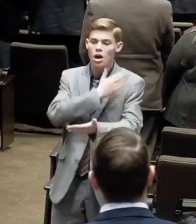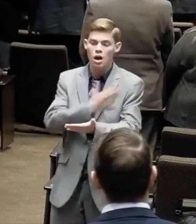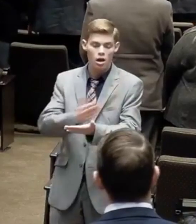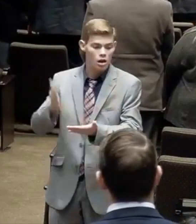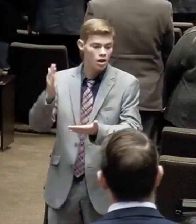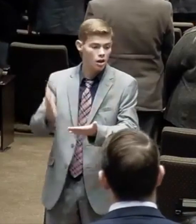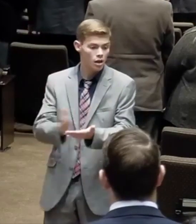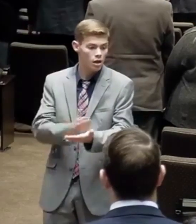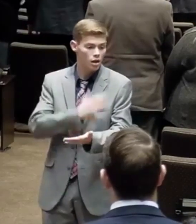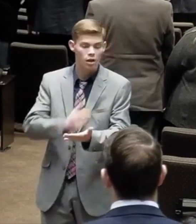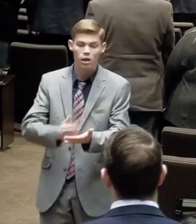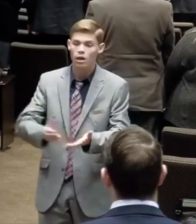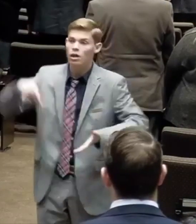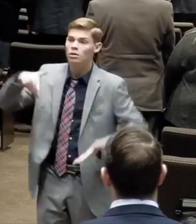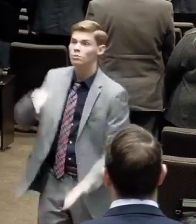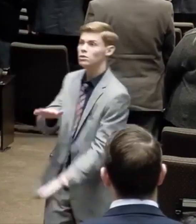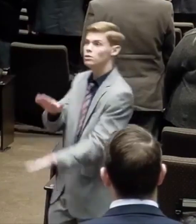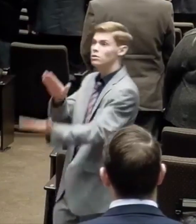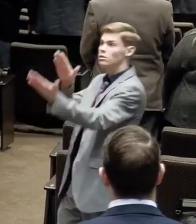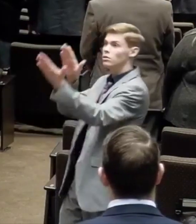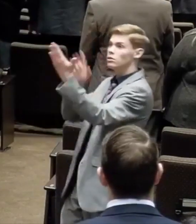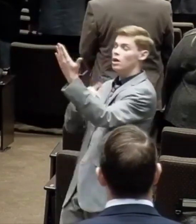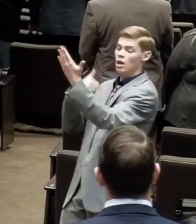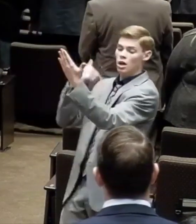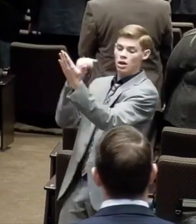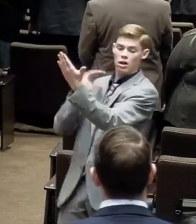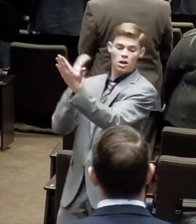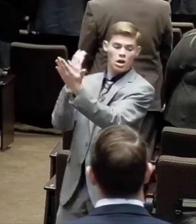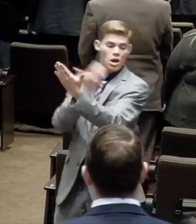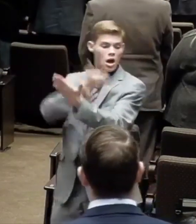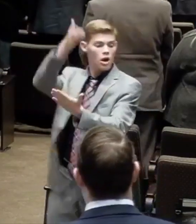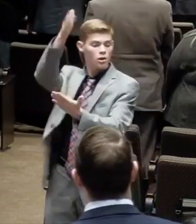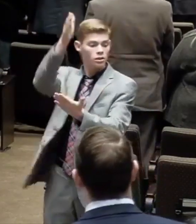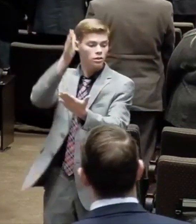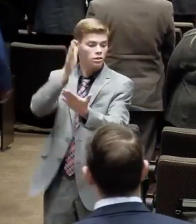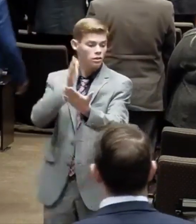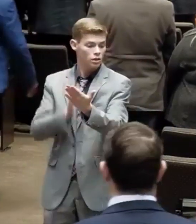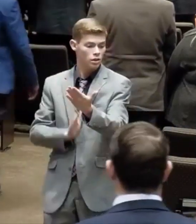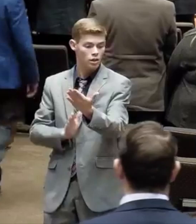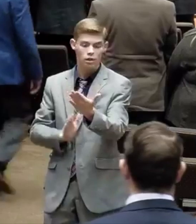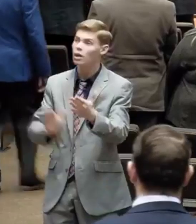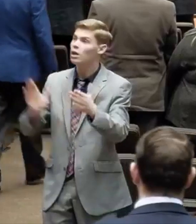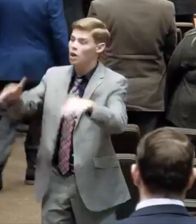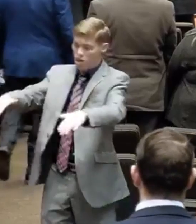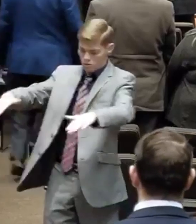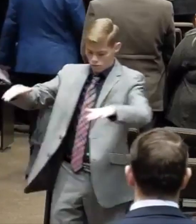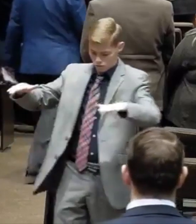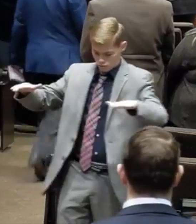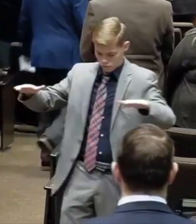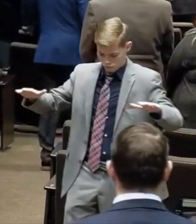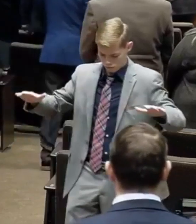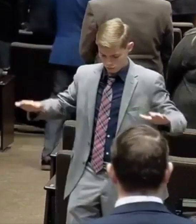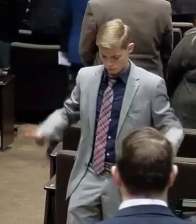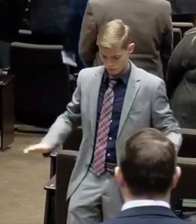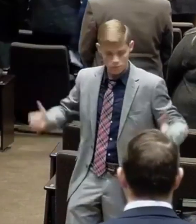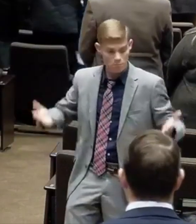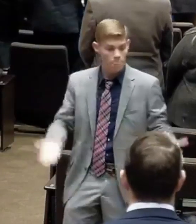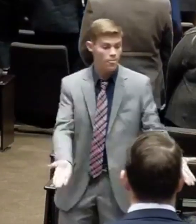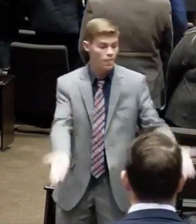Behold our God, seated on His throne.